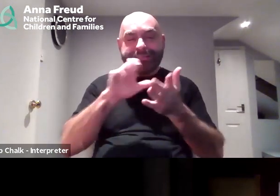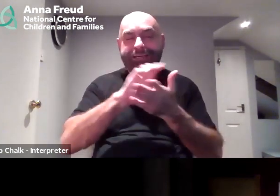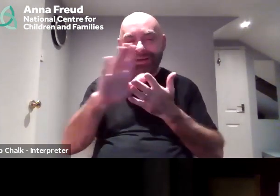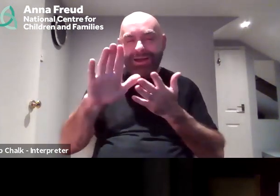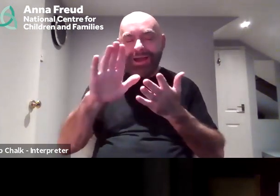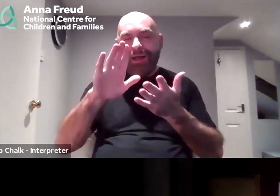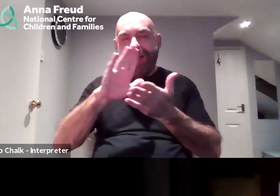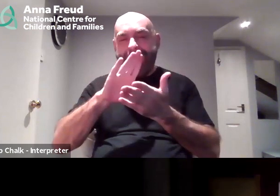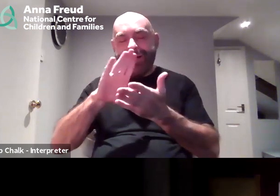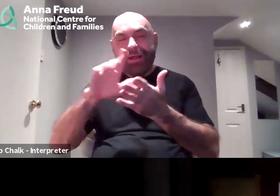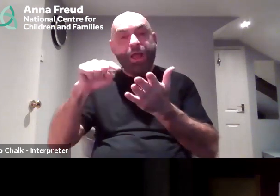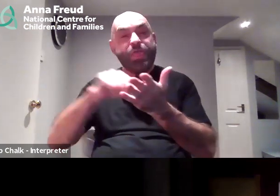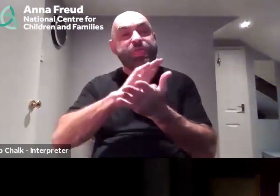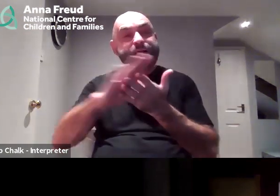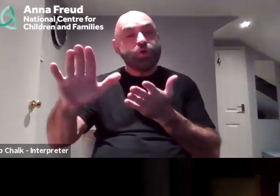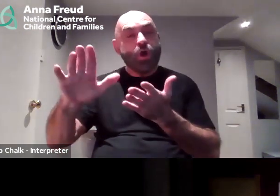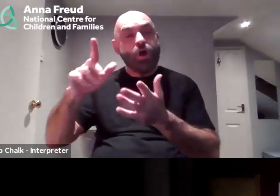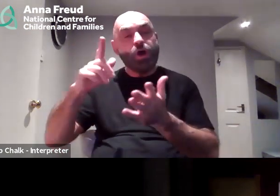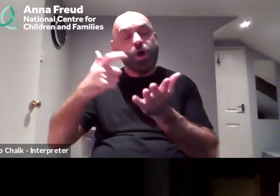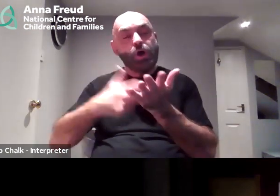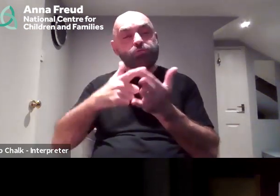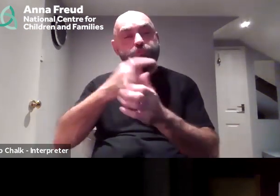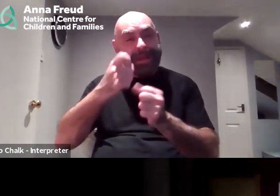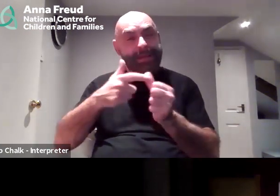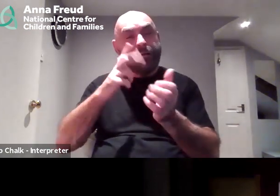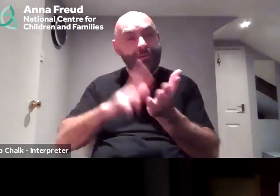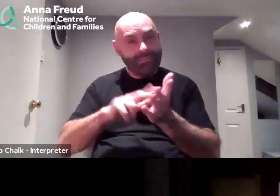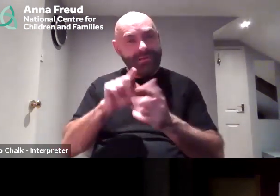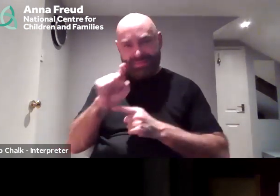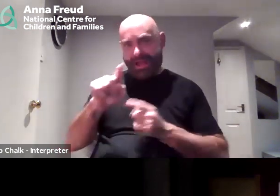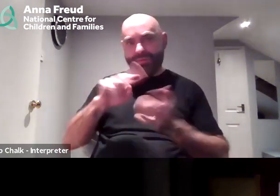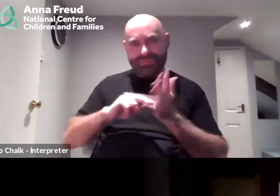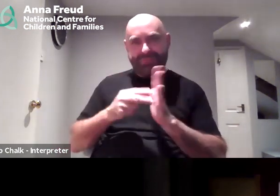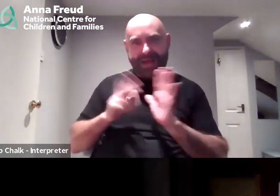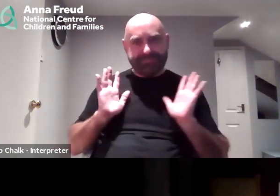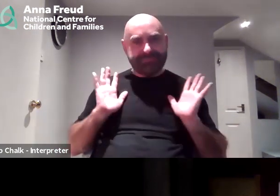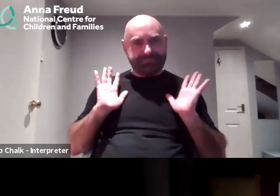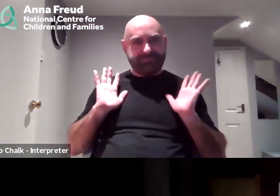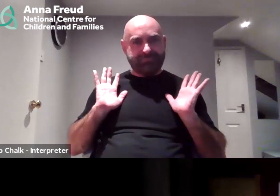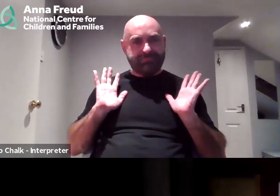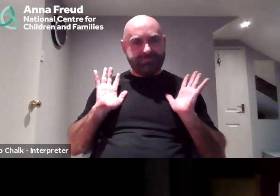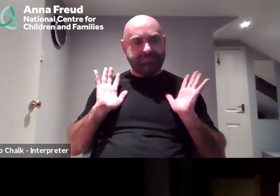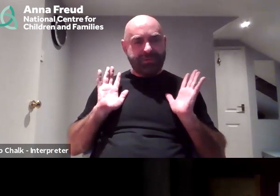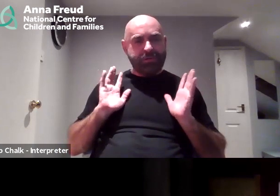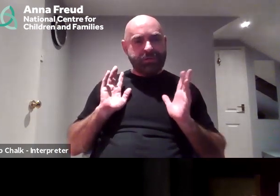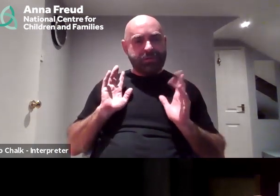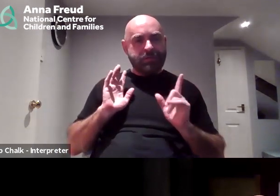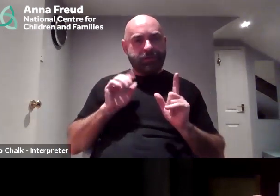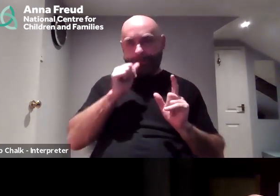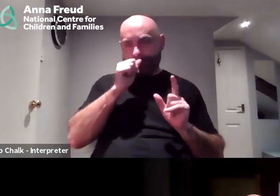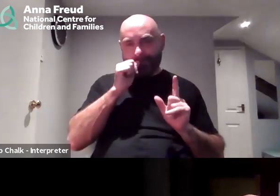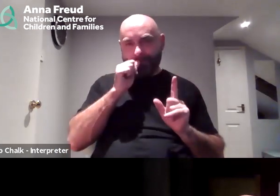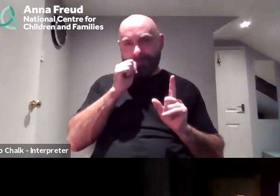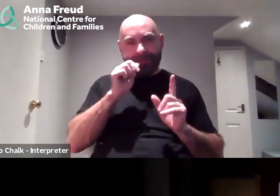The Reagan-Thatcher revolution was planned. It was planned. These were people around Hayek. I